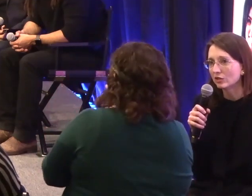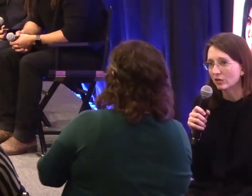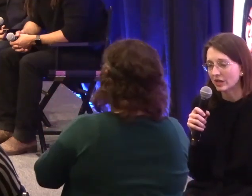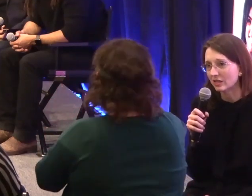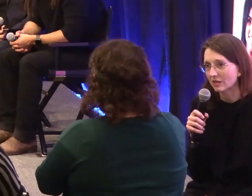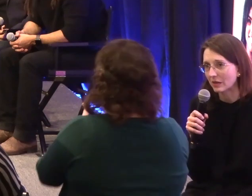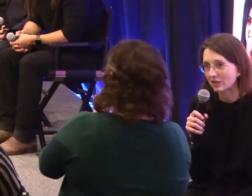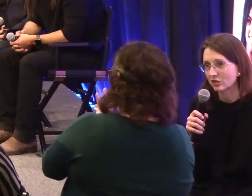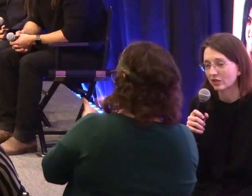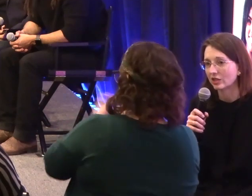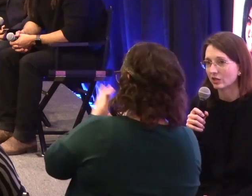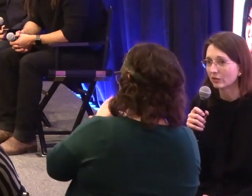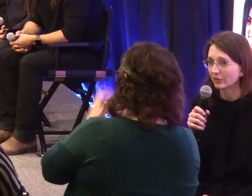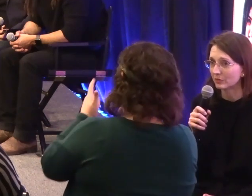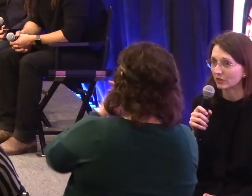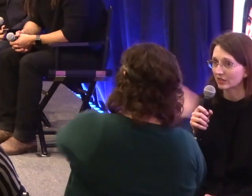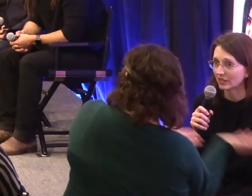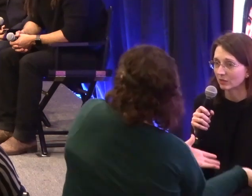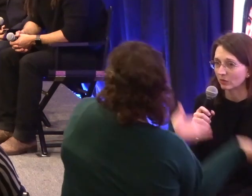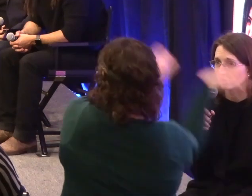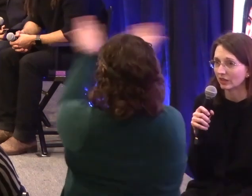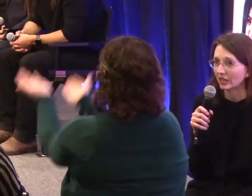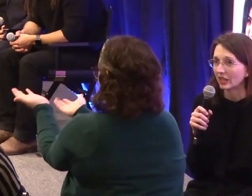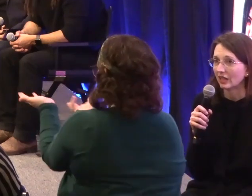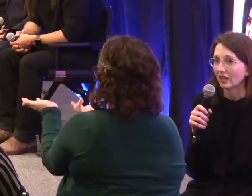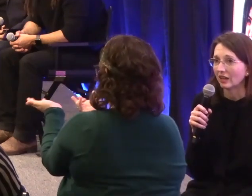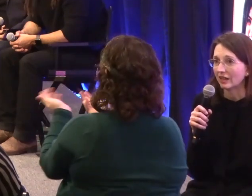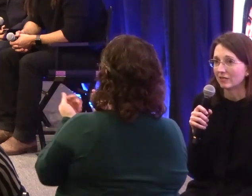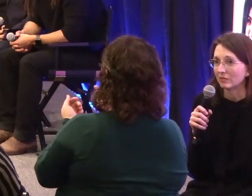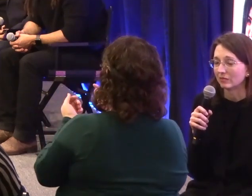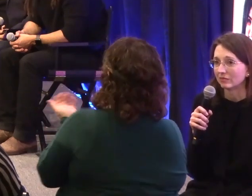what are you doing to make sure that your films are accessible?